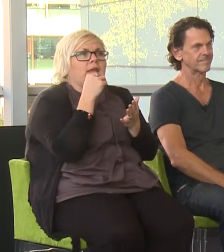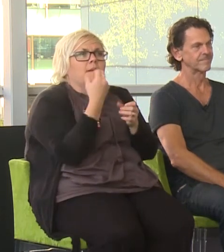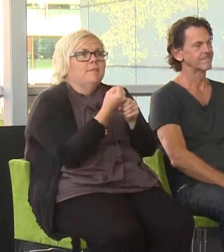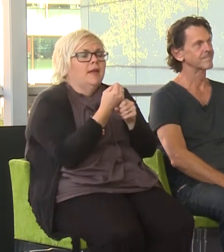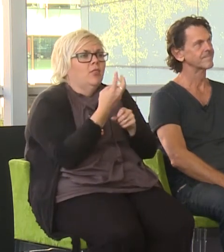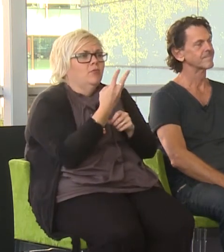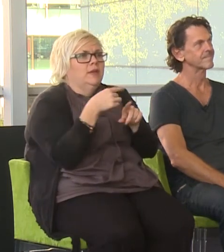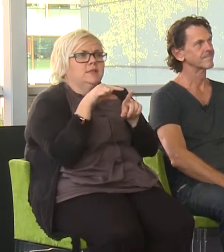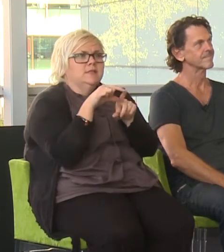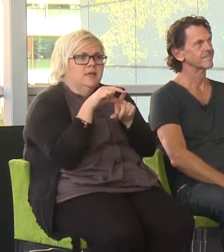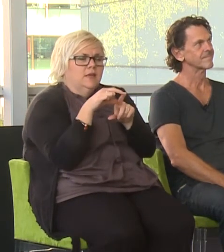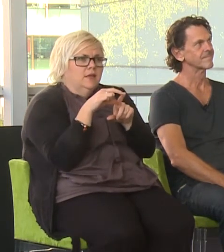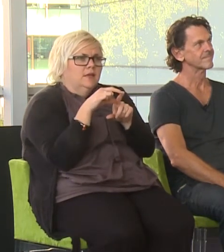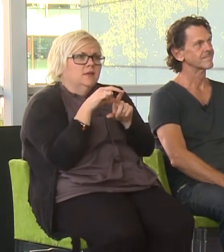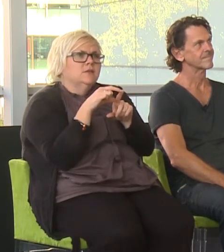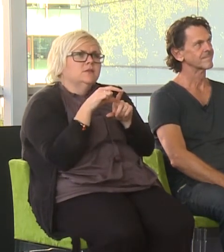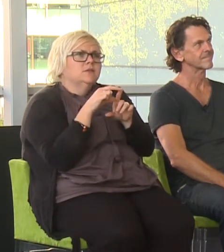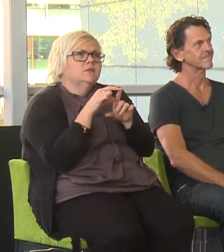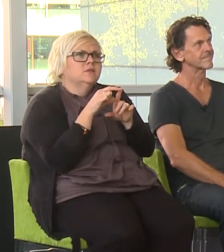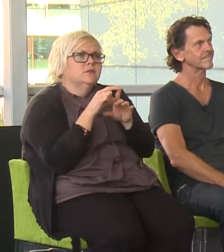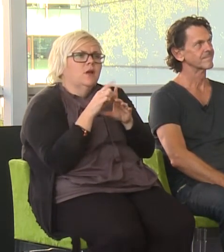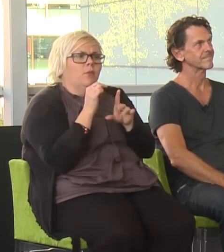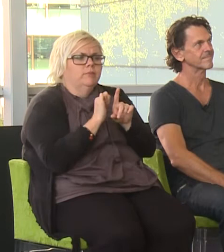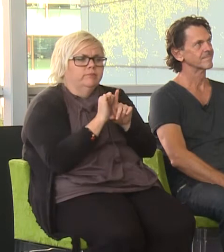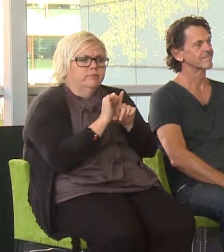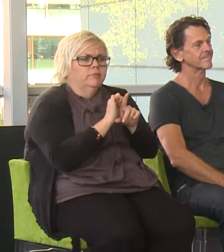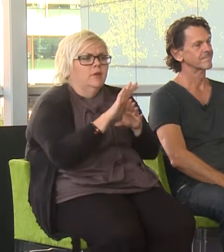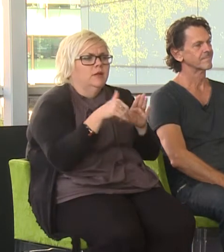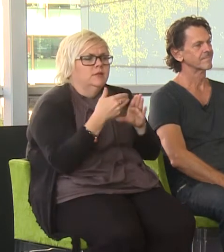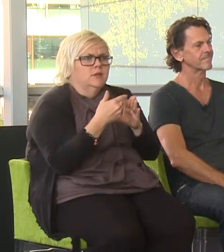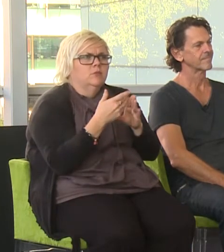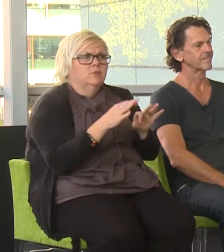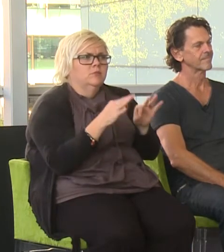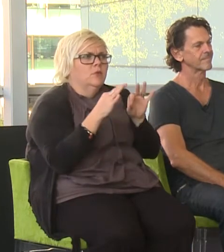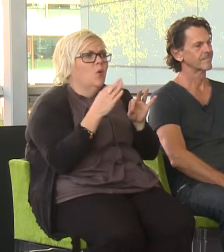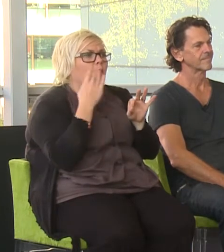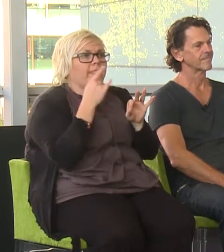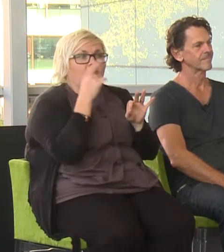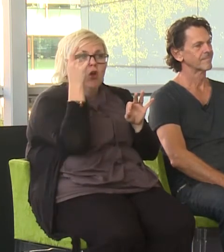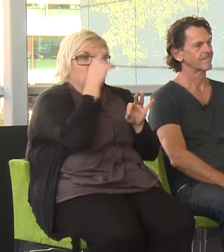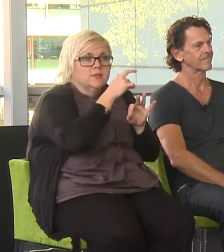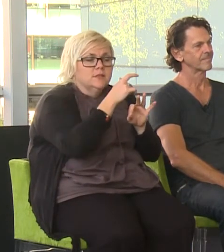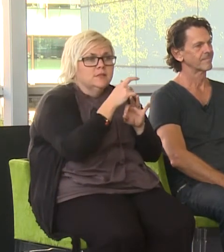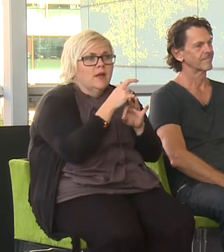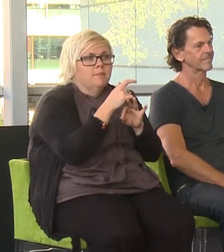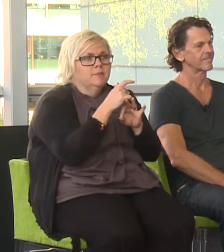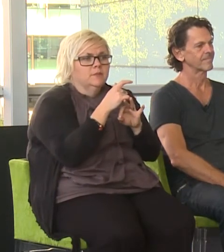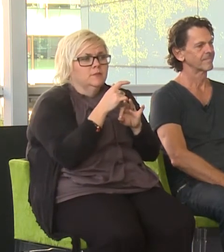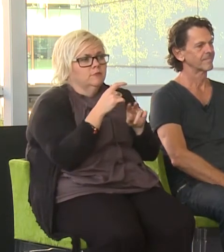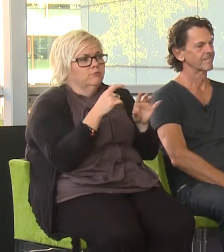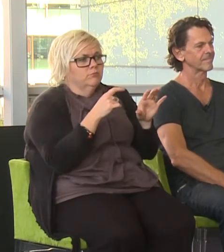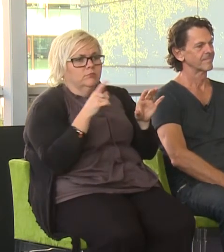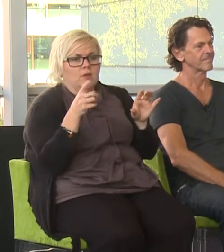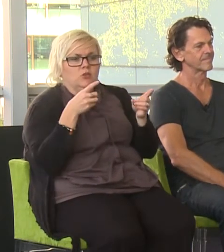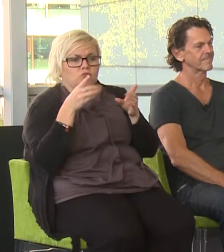further refined until something sticks. Once the concept gets the director's ticker of approval, which Richie